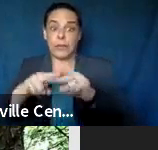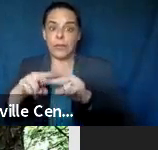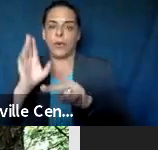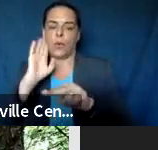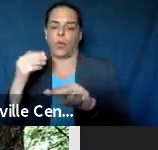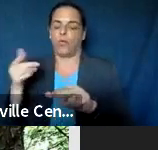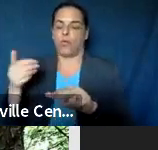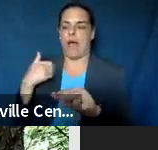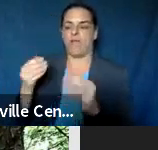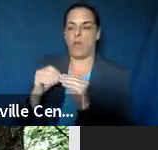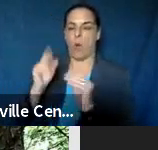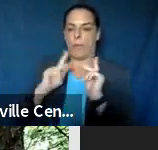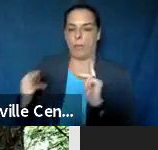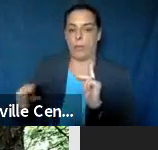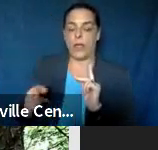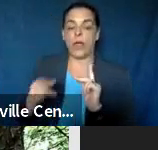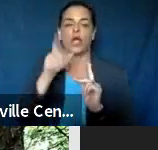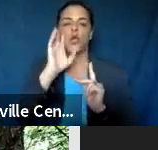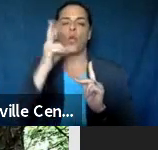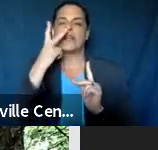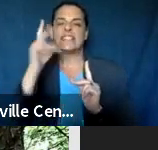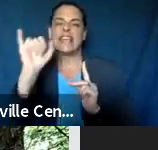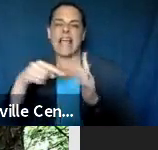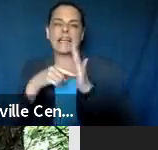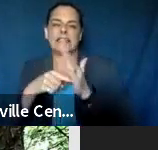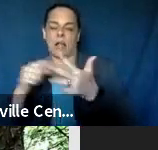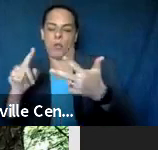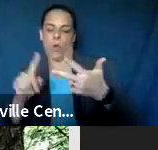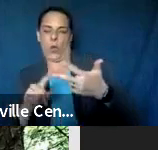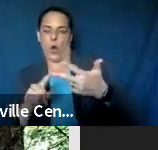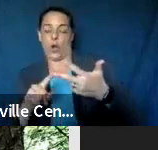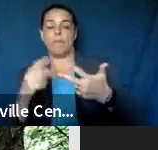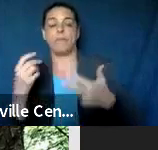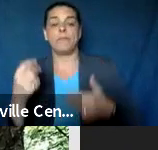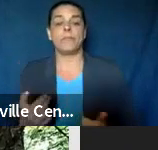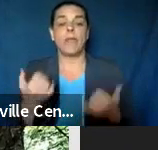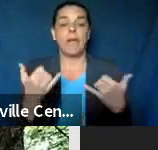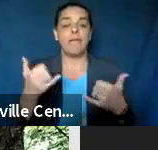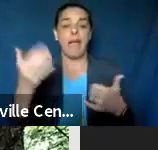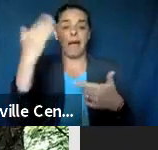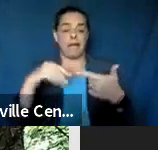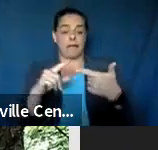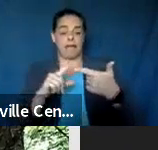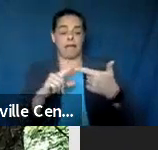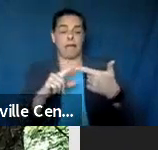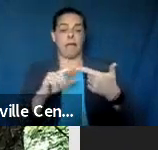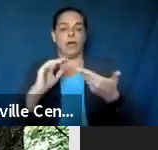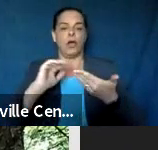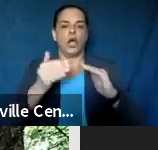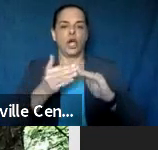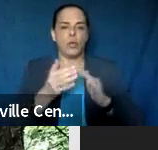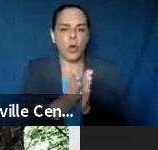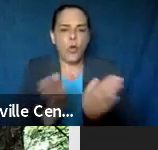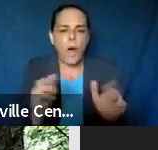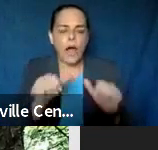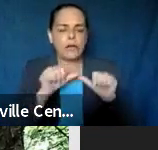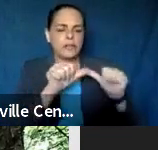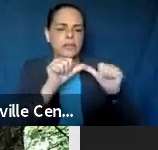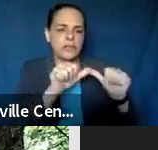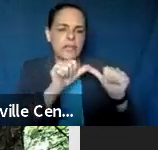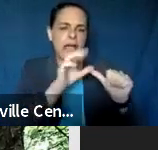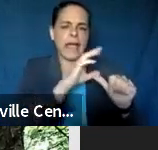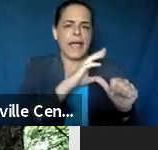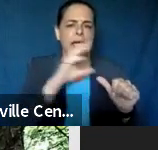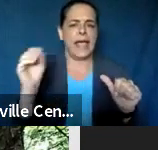see that reflected in the third benchmark. On our second benchmark, community-wide sustained and increased diagnostic testing